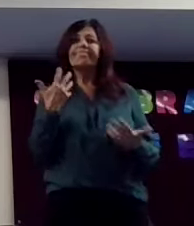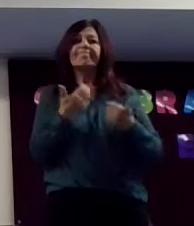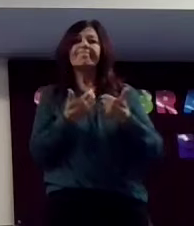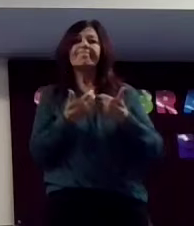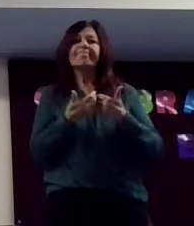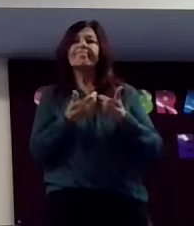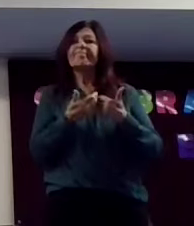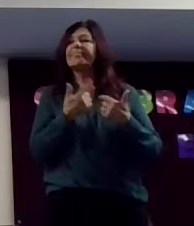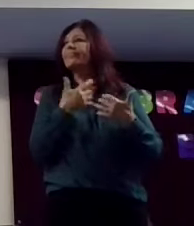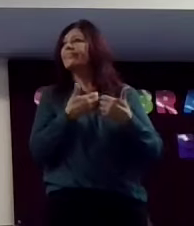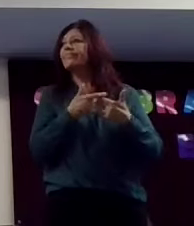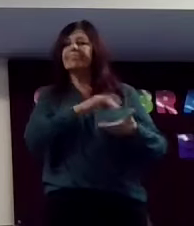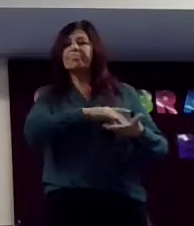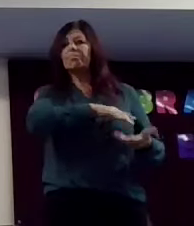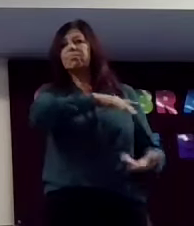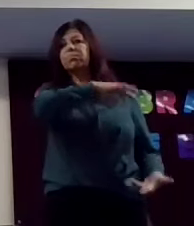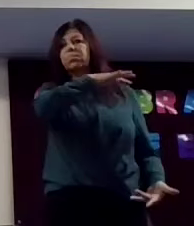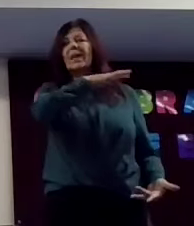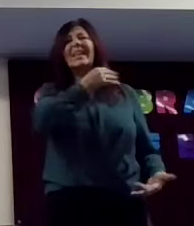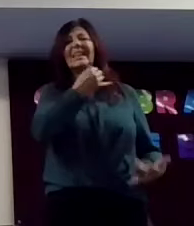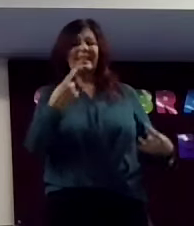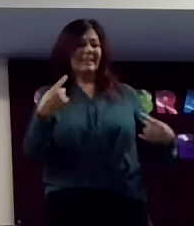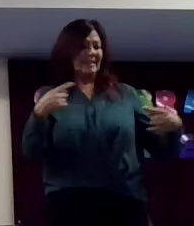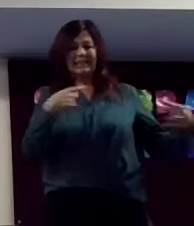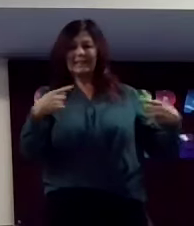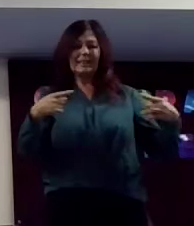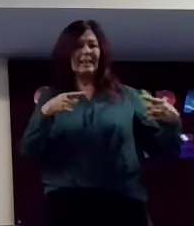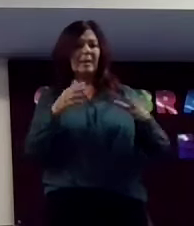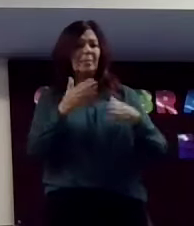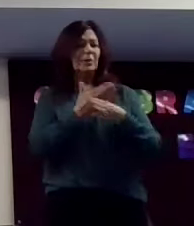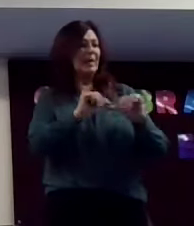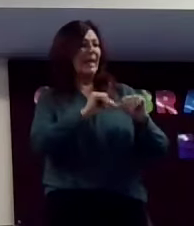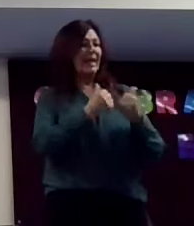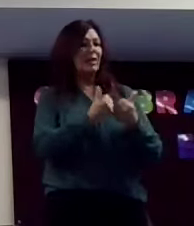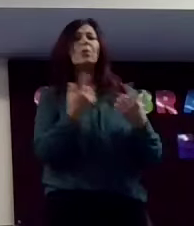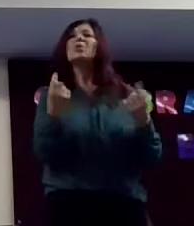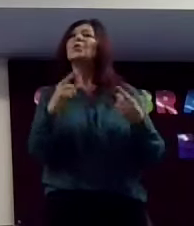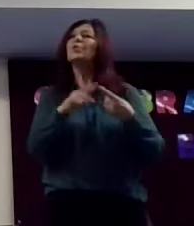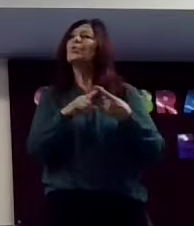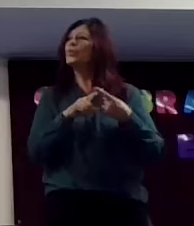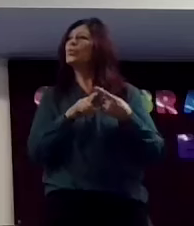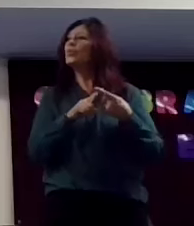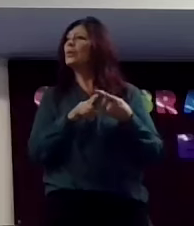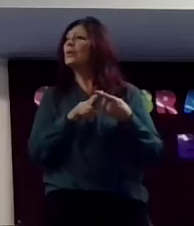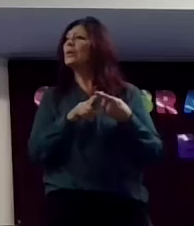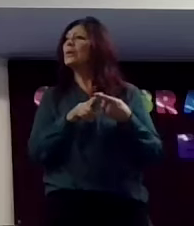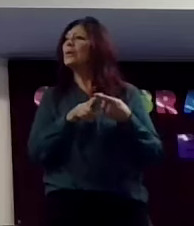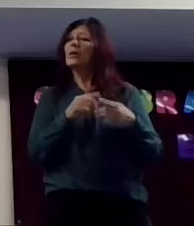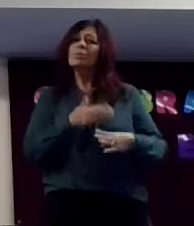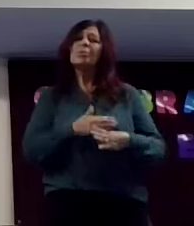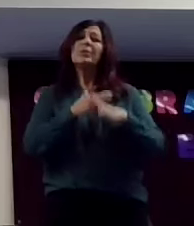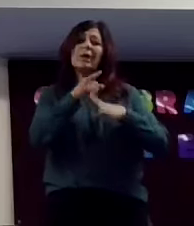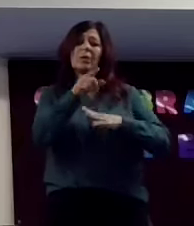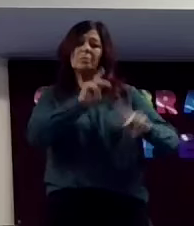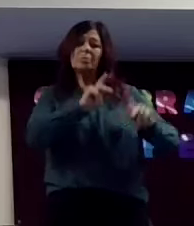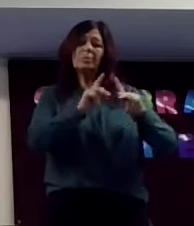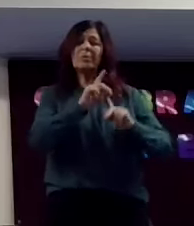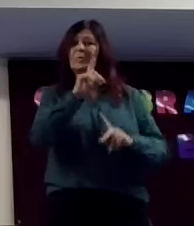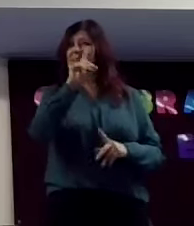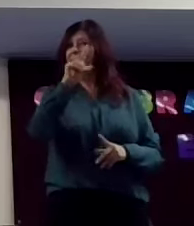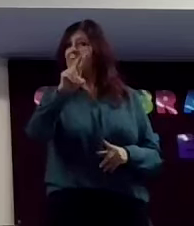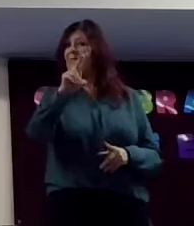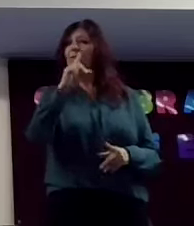there's particular infighting between the crisis agencies. What are we doing to protect those victims of domestic violence